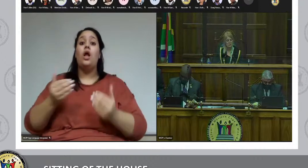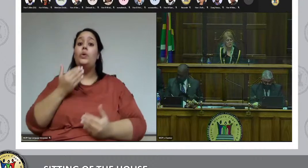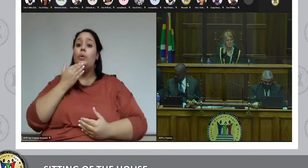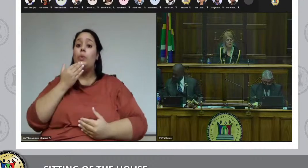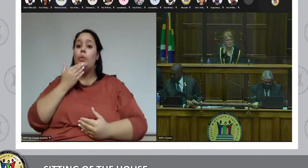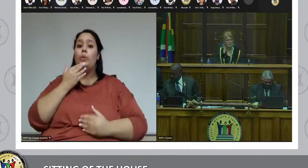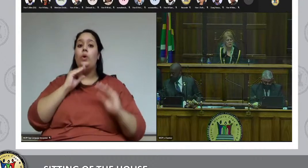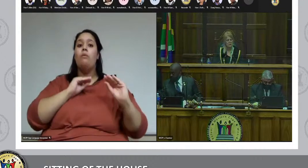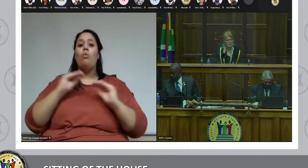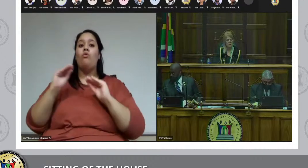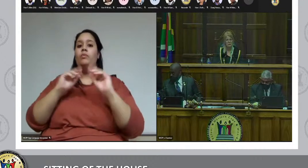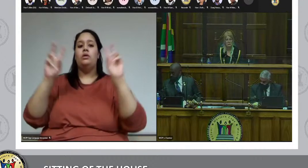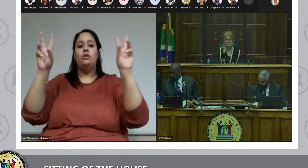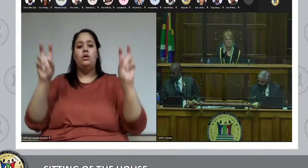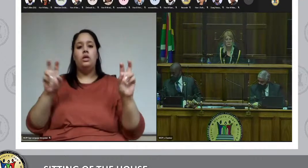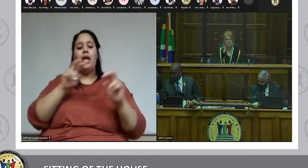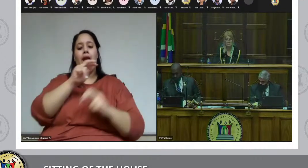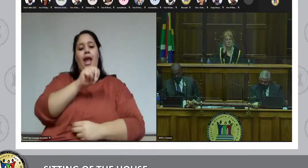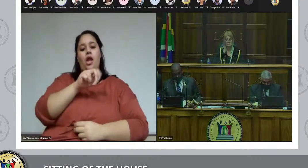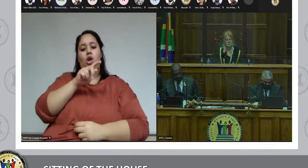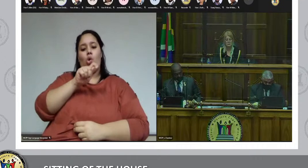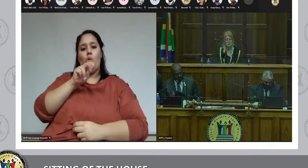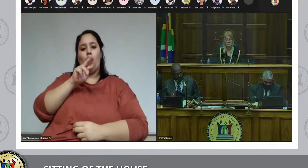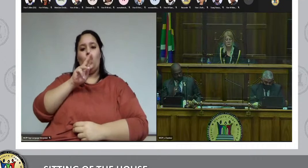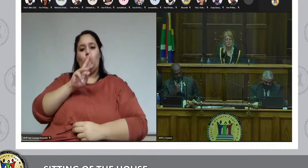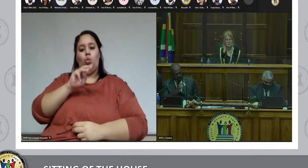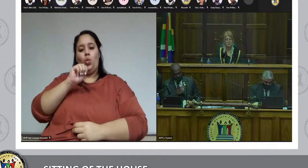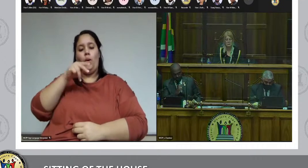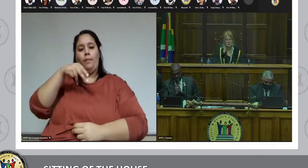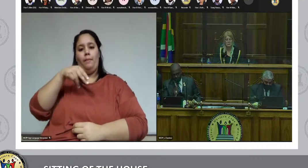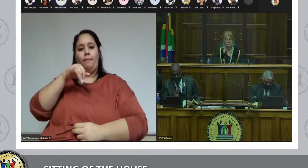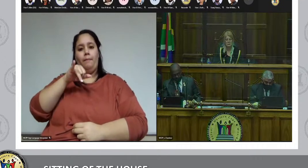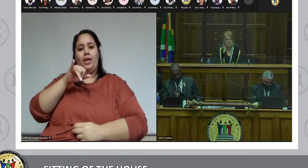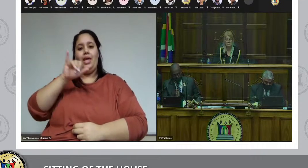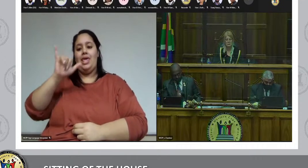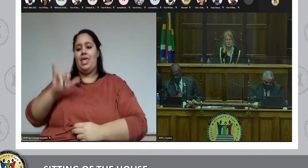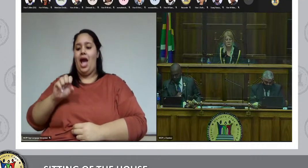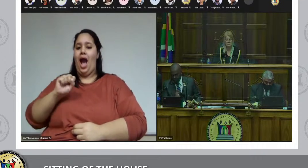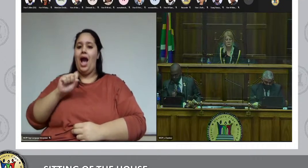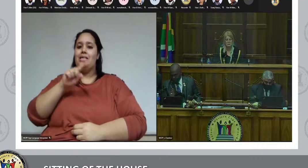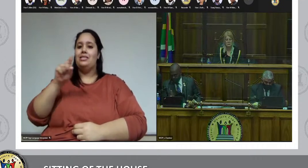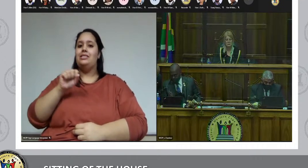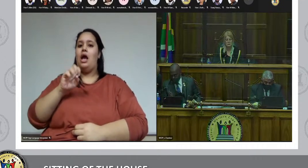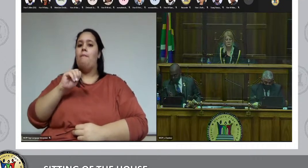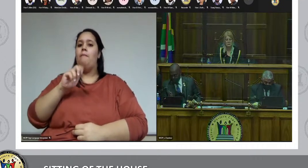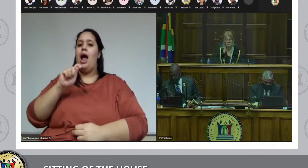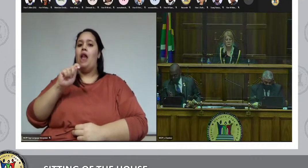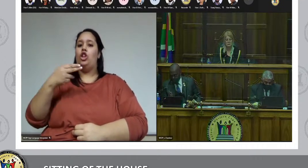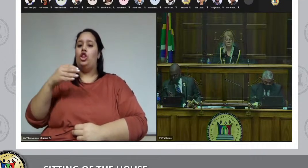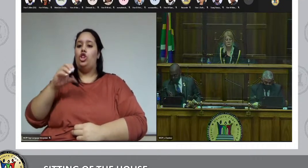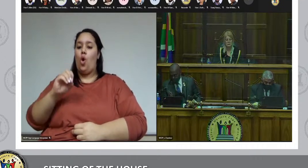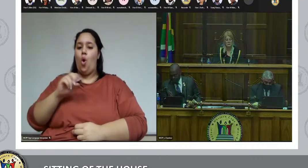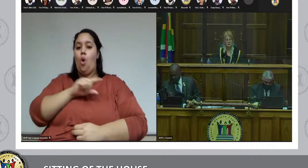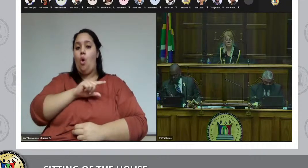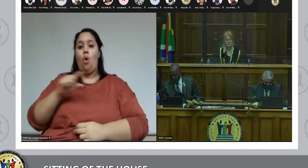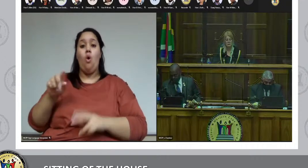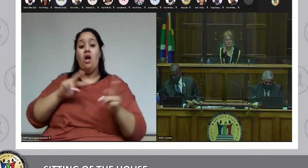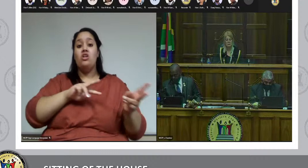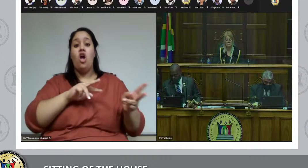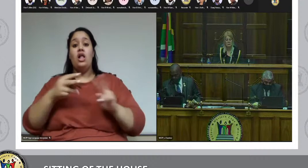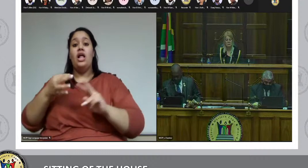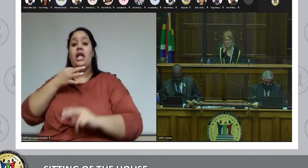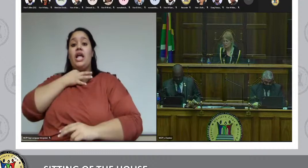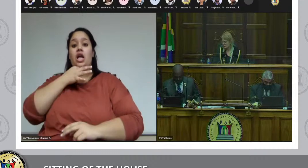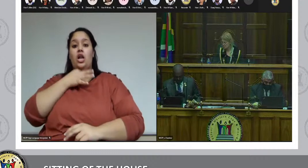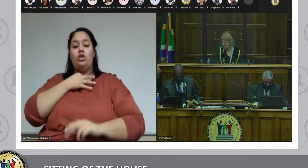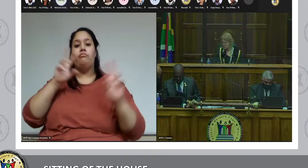movement called Intungi Yaza Mato Tombi Beni, which translates to